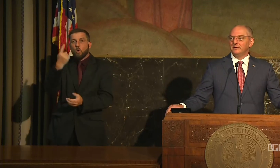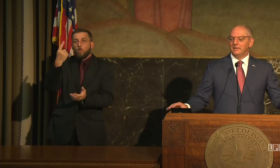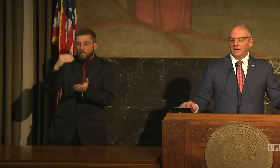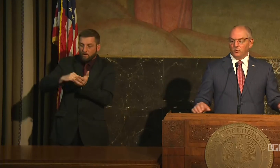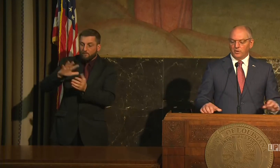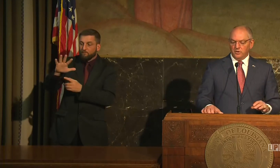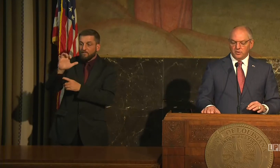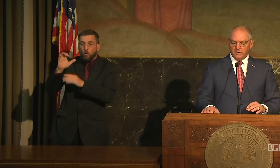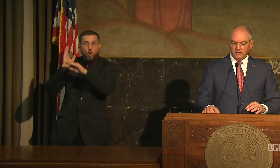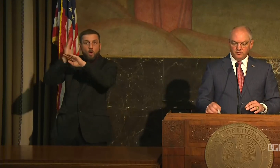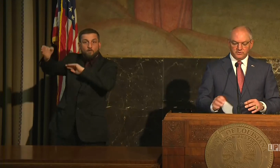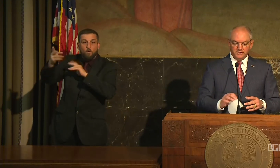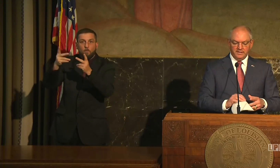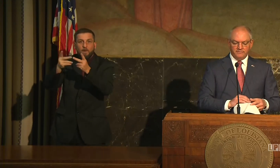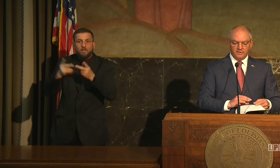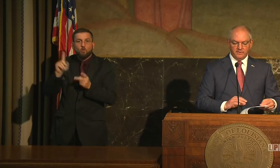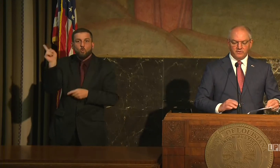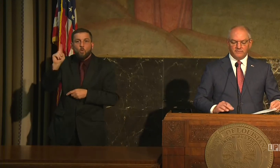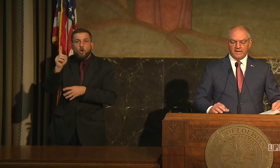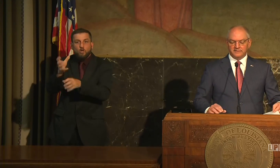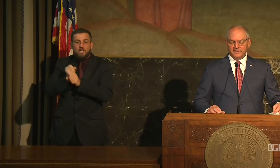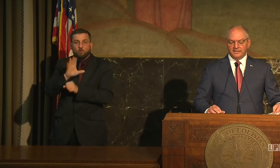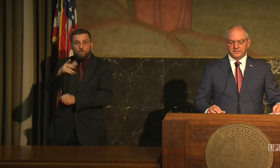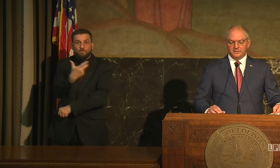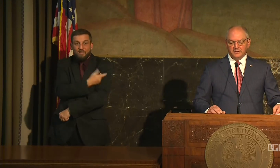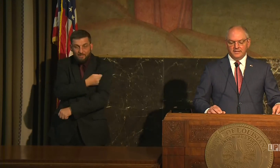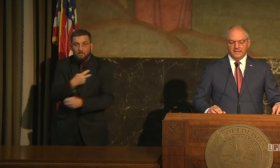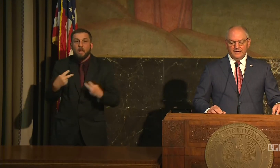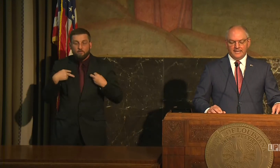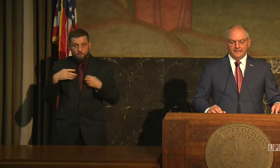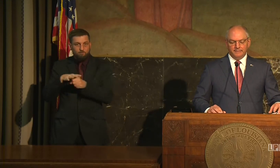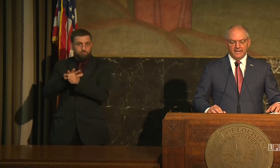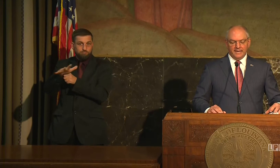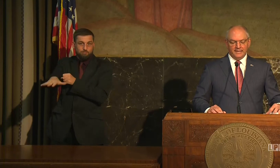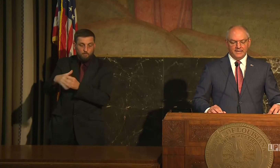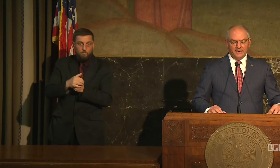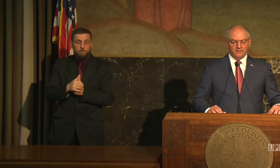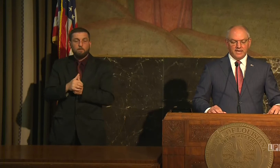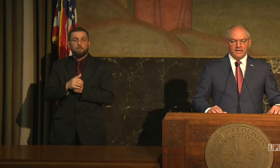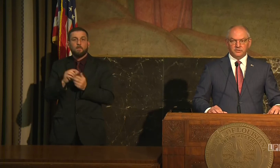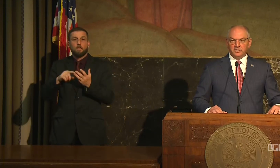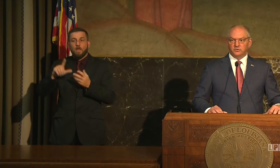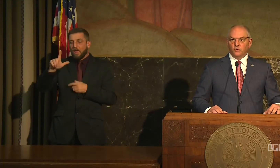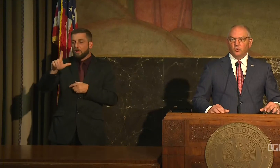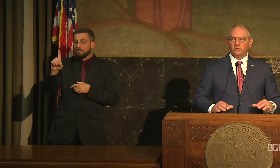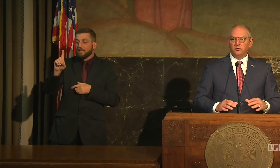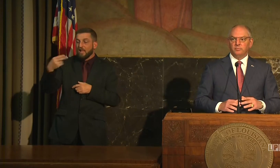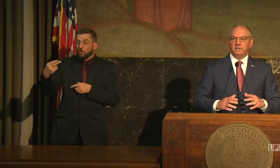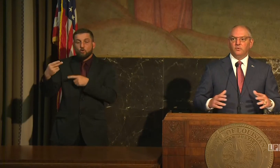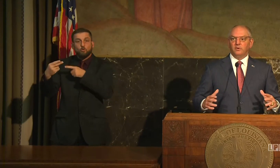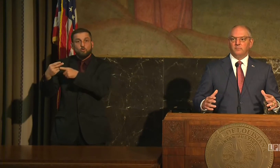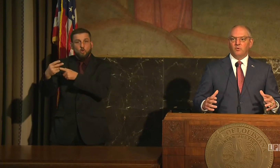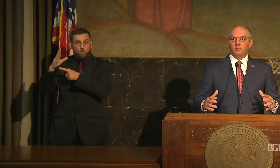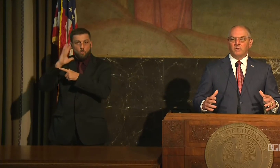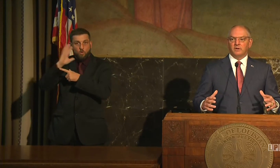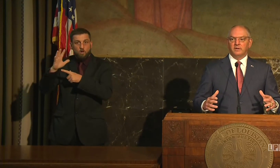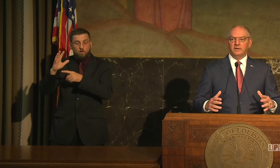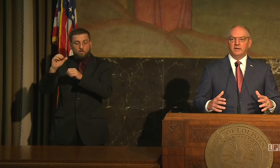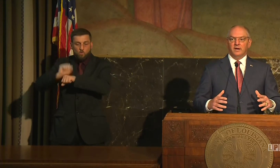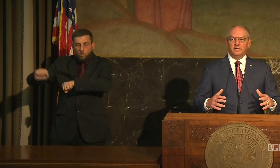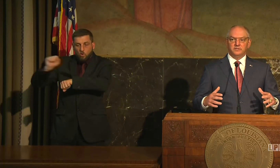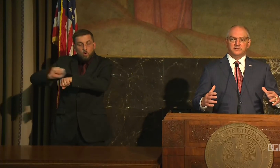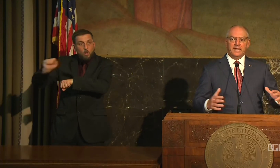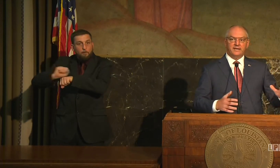locations where you can receive your vaccination. And LDH is going to be doing more